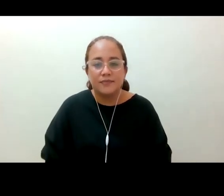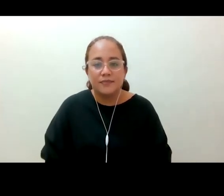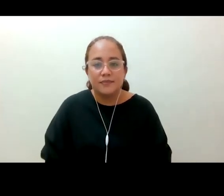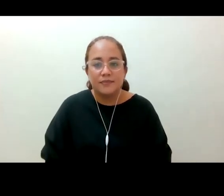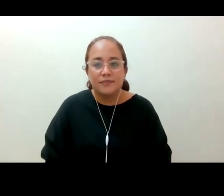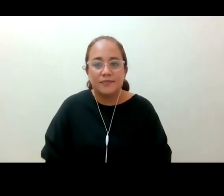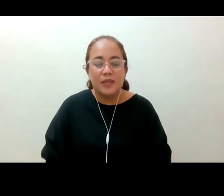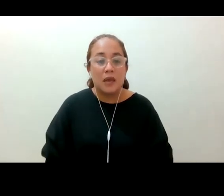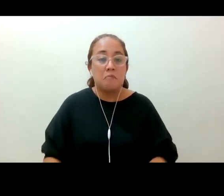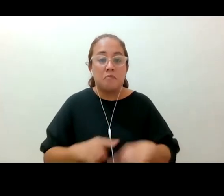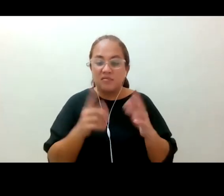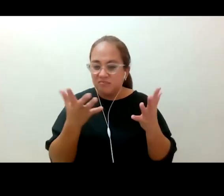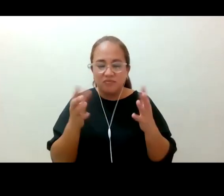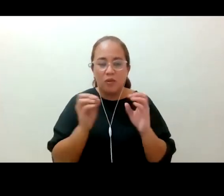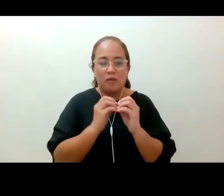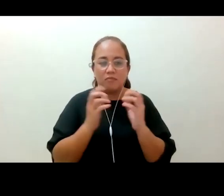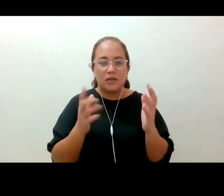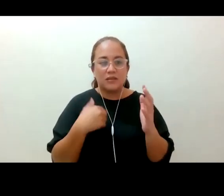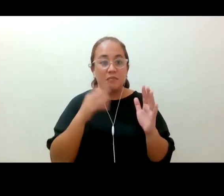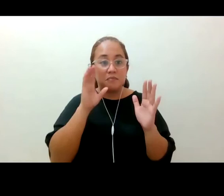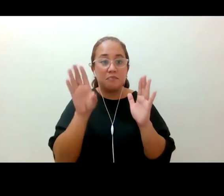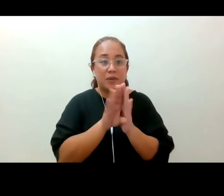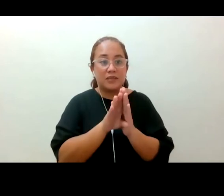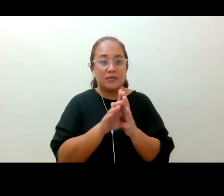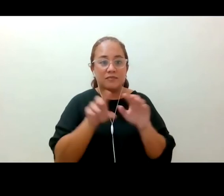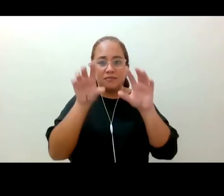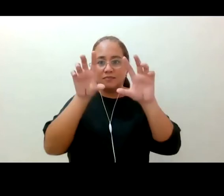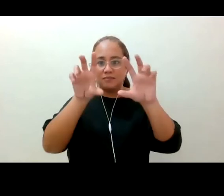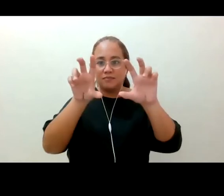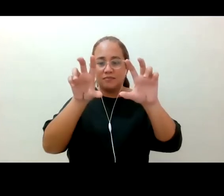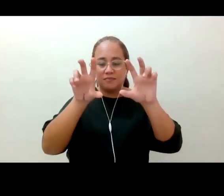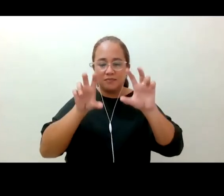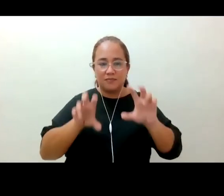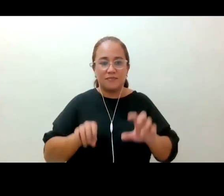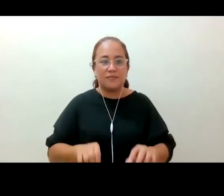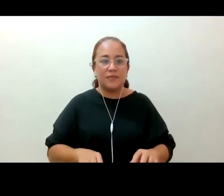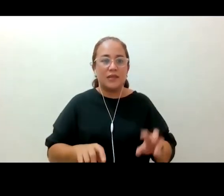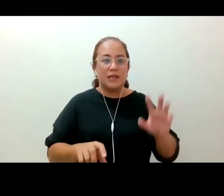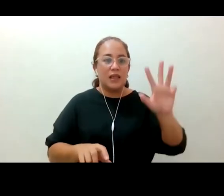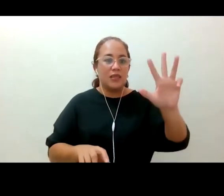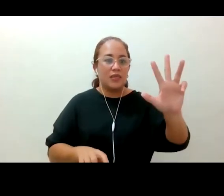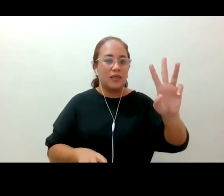So, but you won't have much. So the pictures will be like side by side. So like 3 and